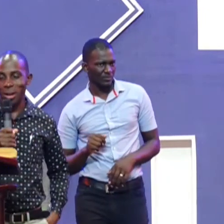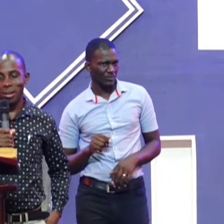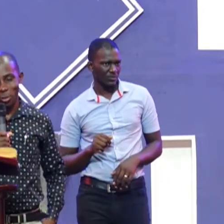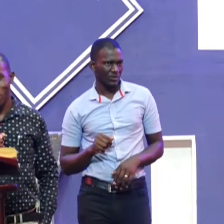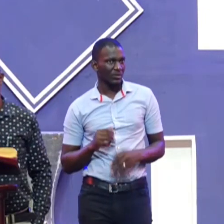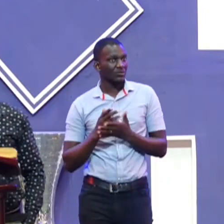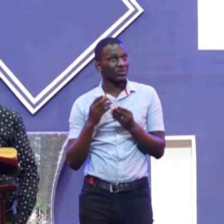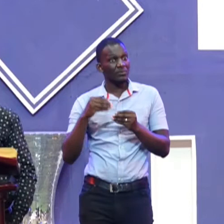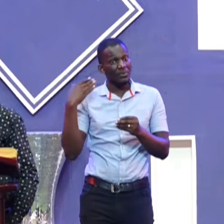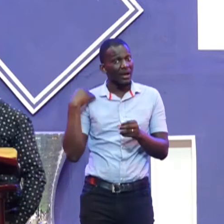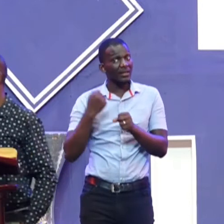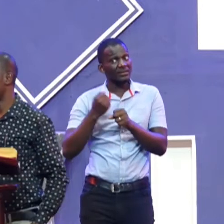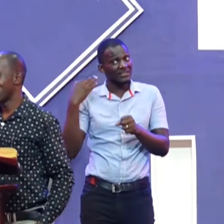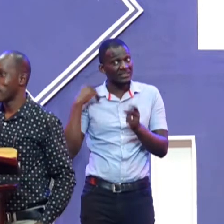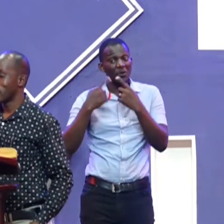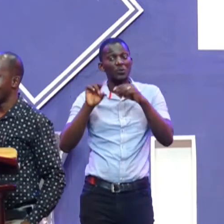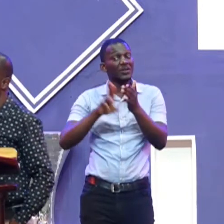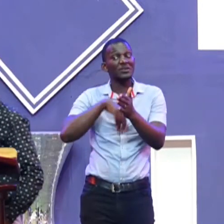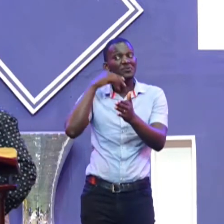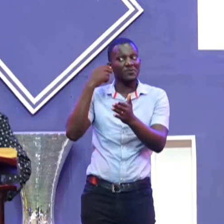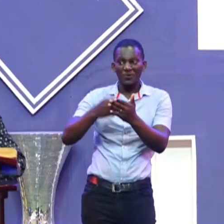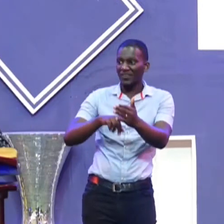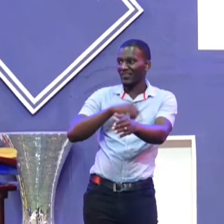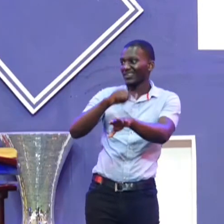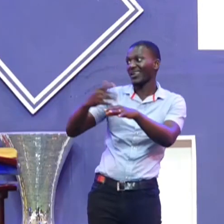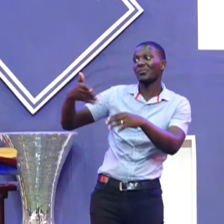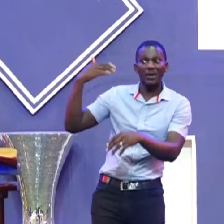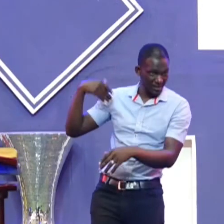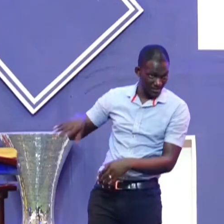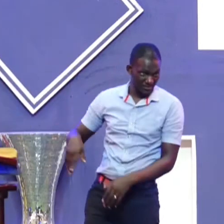order. We fail to an extent